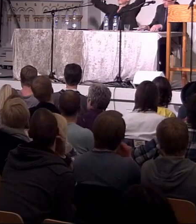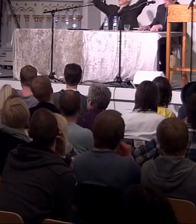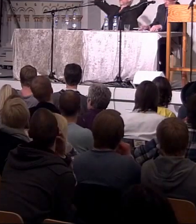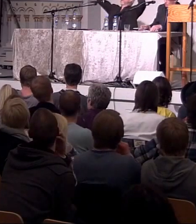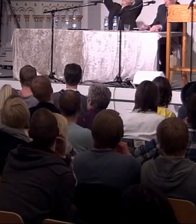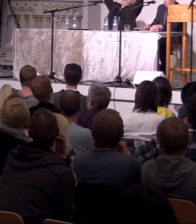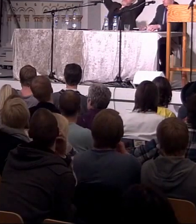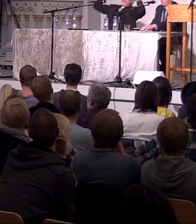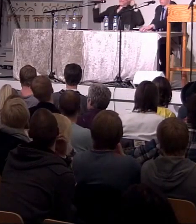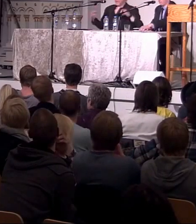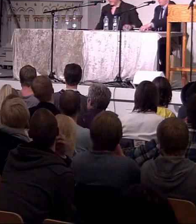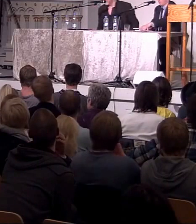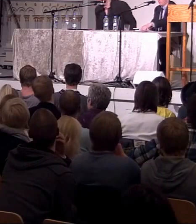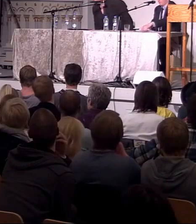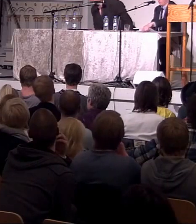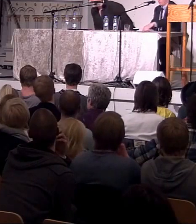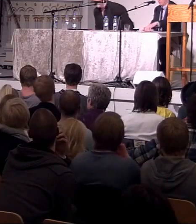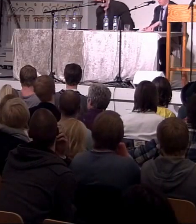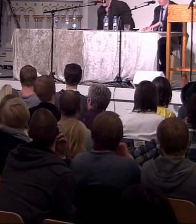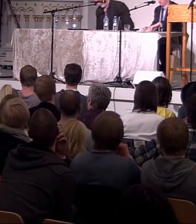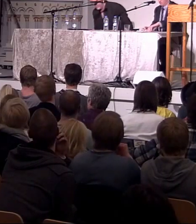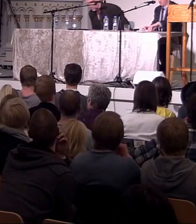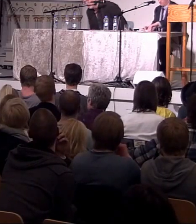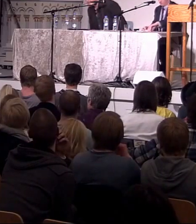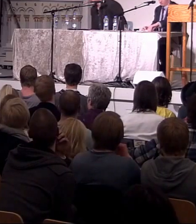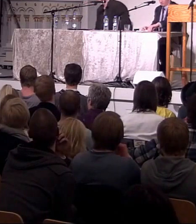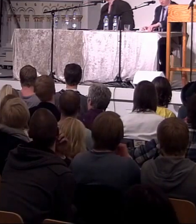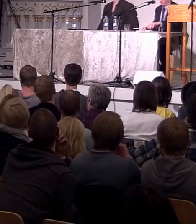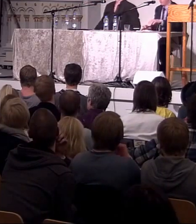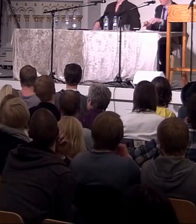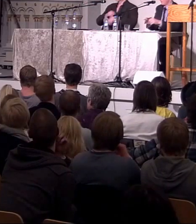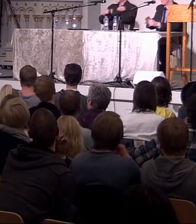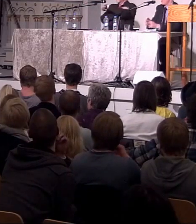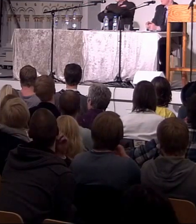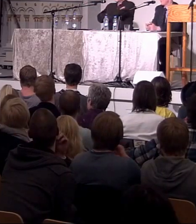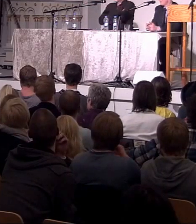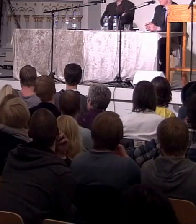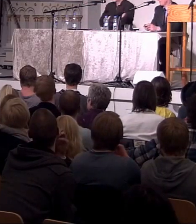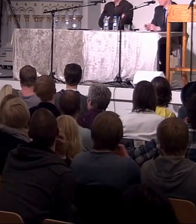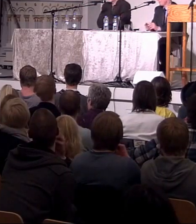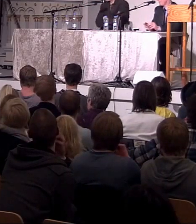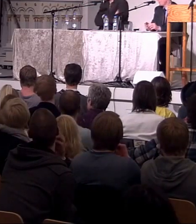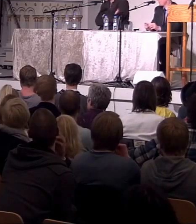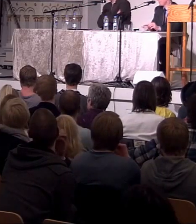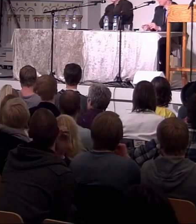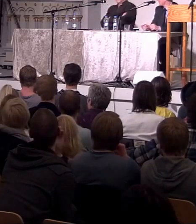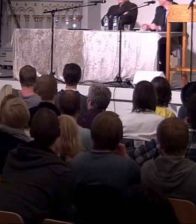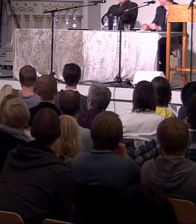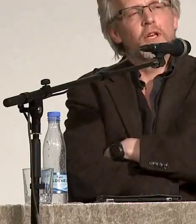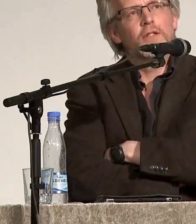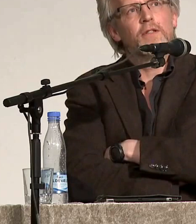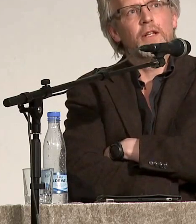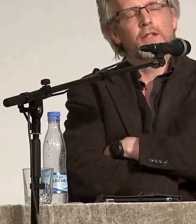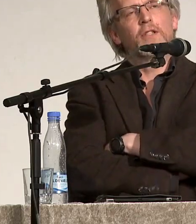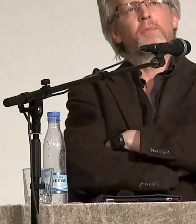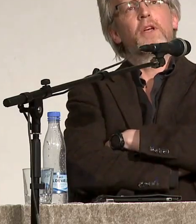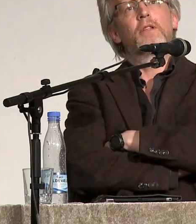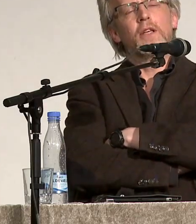such a being cannot, or entity cannot exist? All I've heard is just doubts, so I want to hear some positive reasons. Reasons that such a being